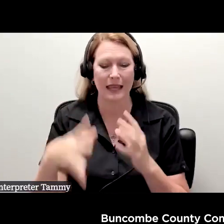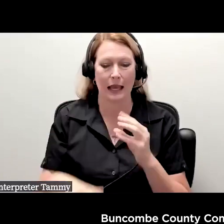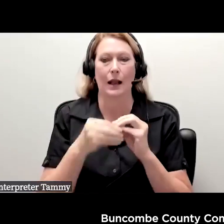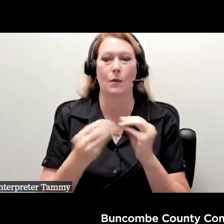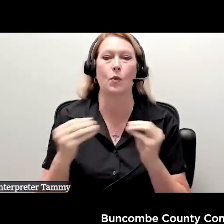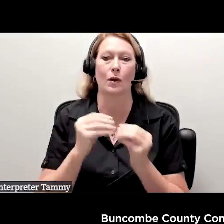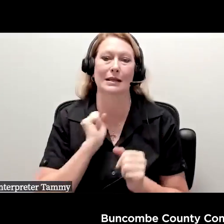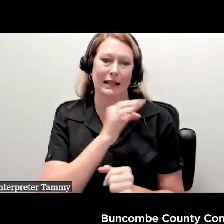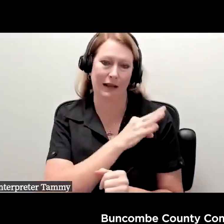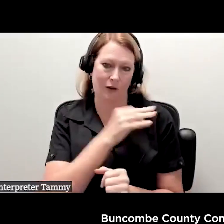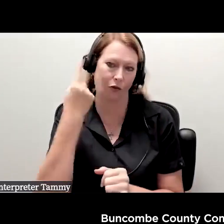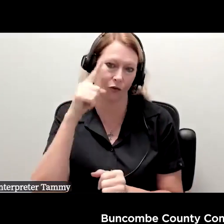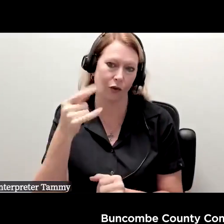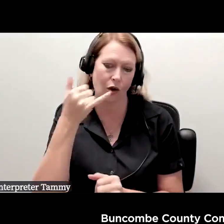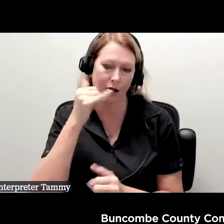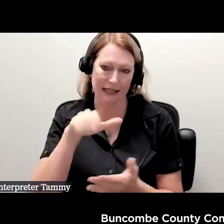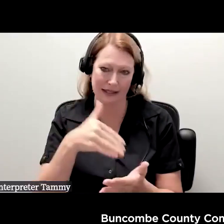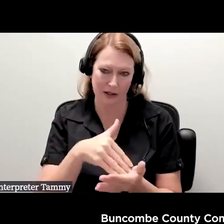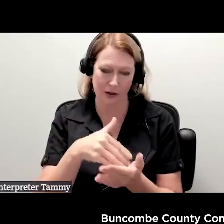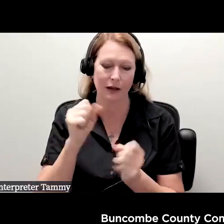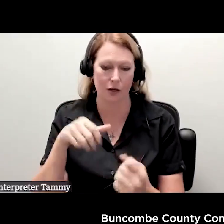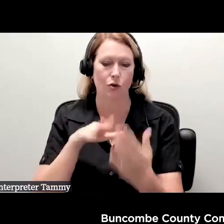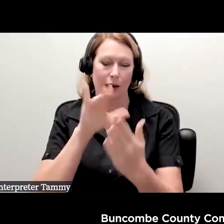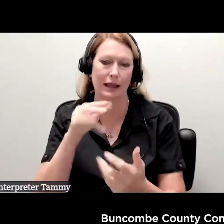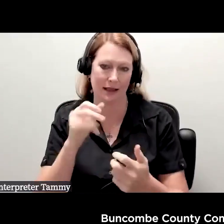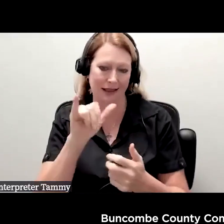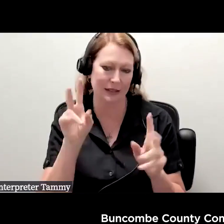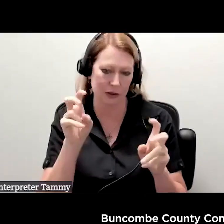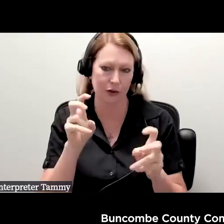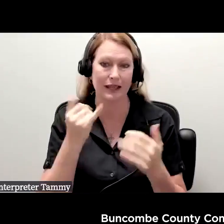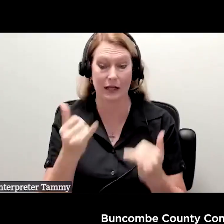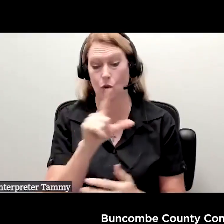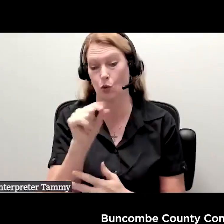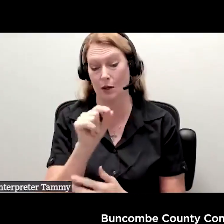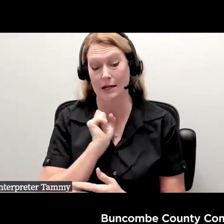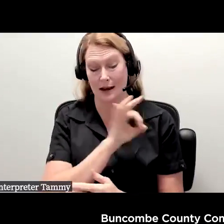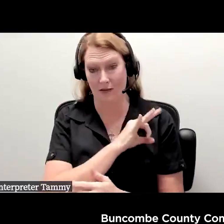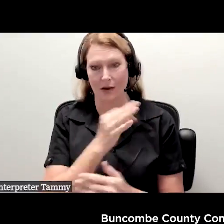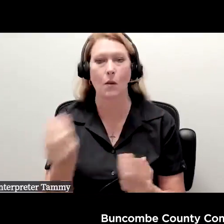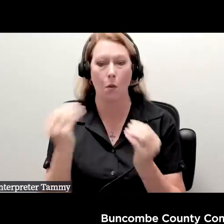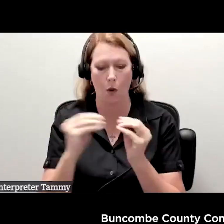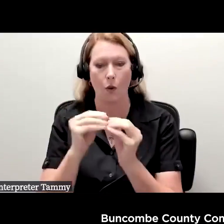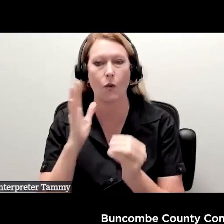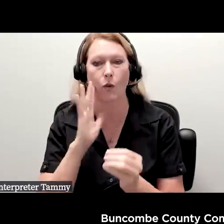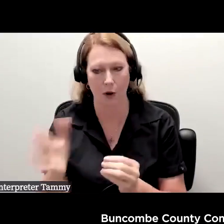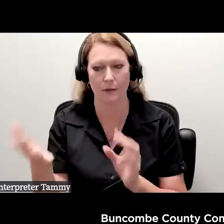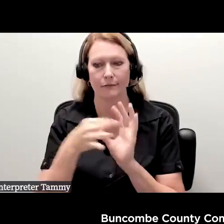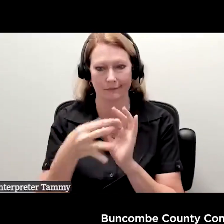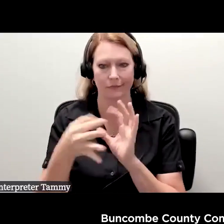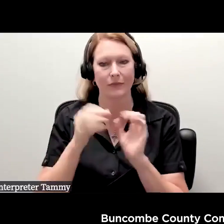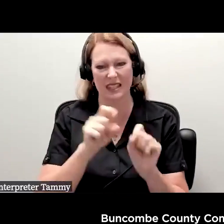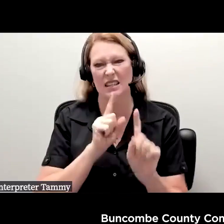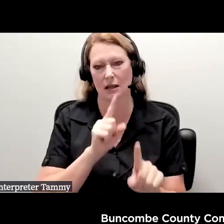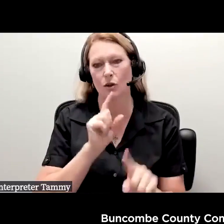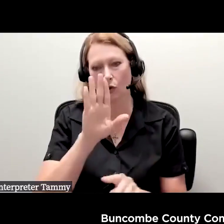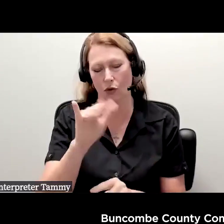call center to address these issues. Now there are over 20 staff and more coming online as we speak to answer calls. So hopefully you will see